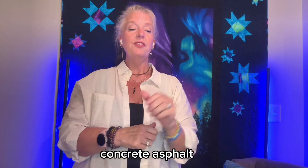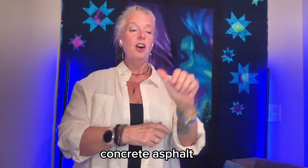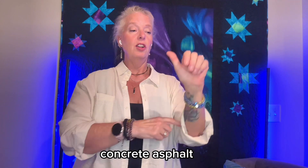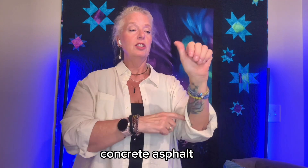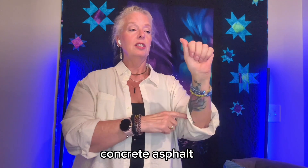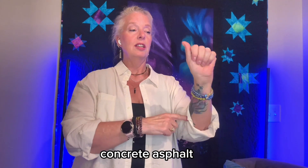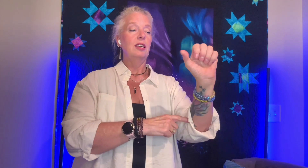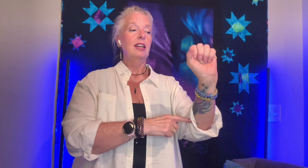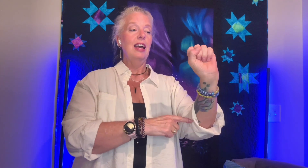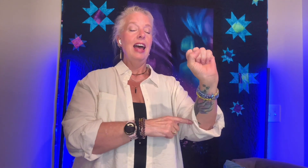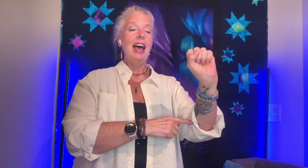Asphalt.